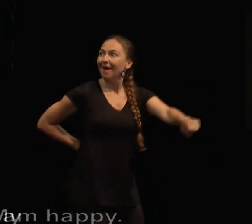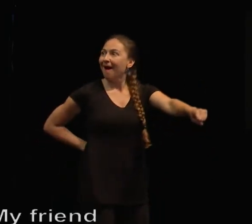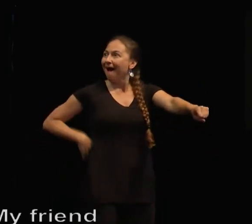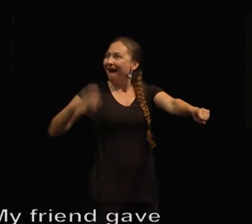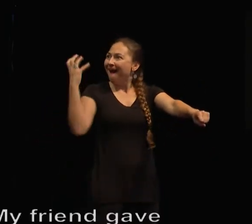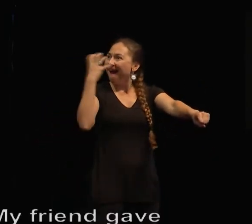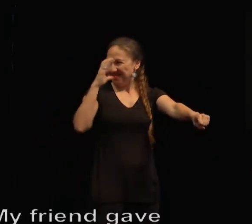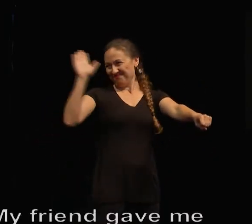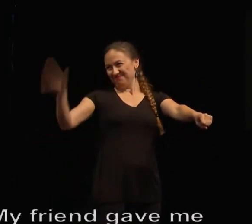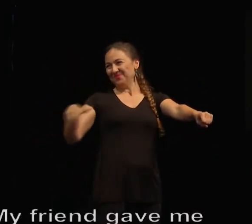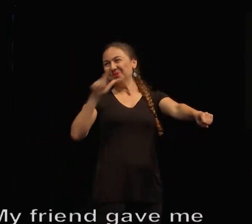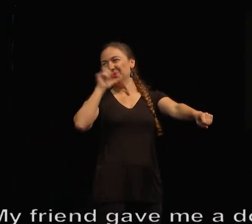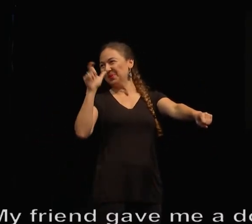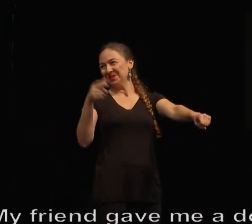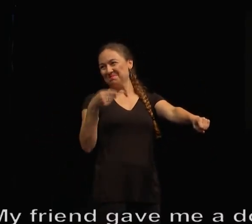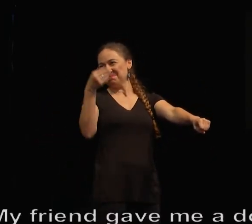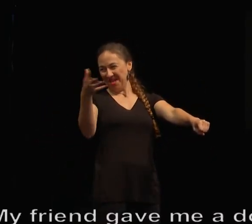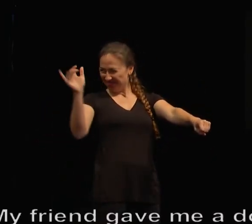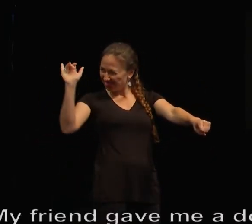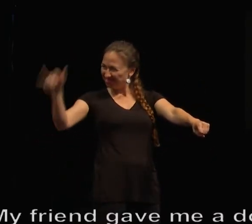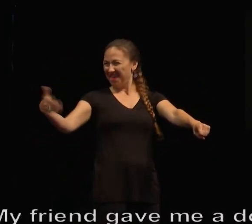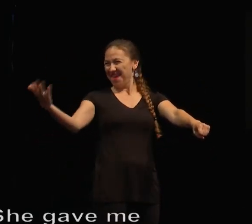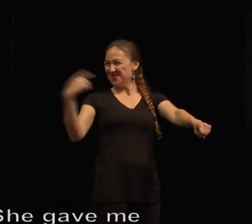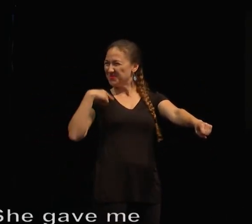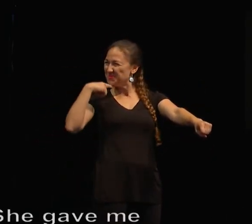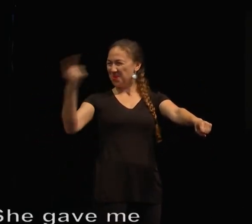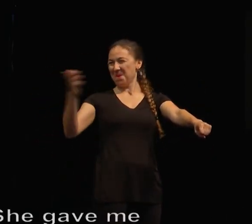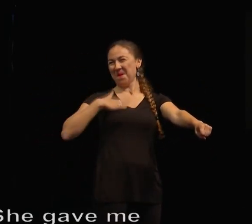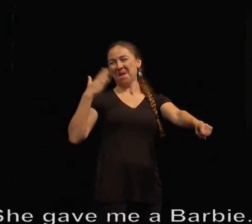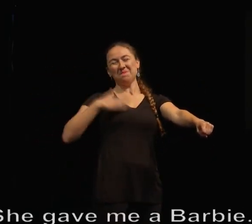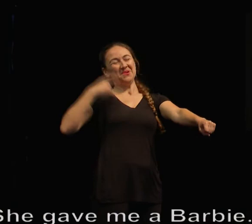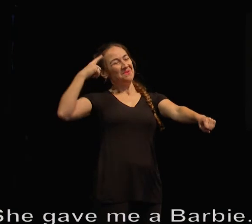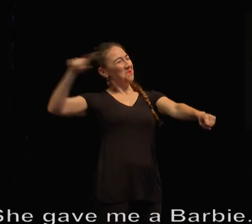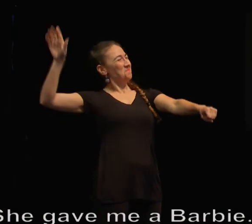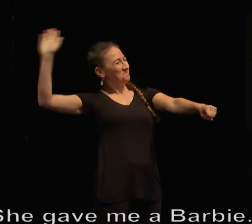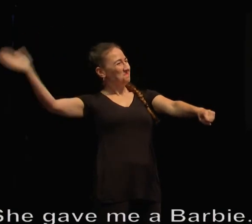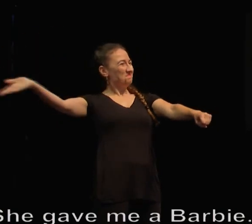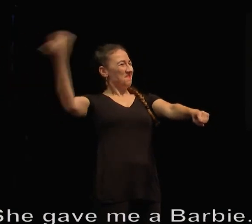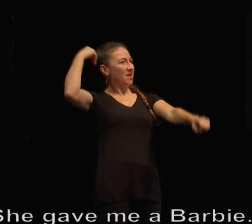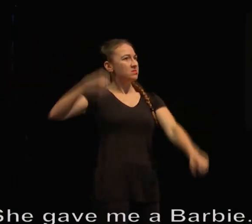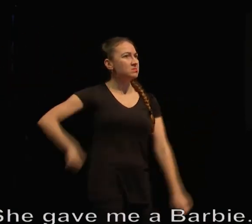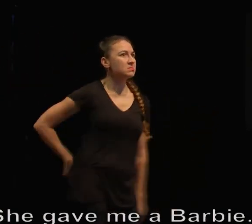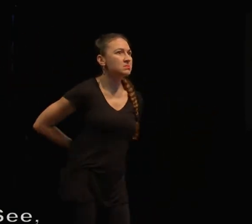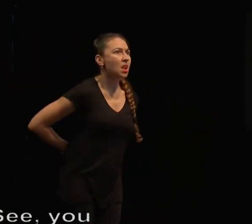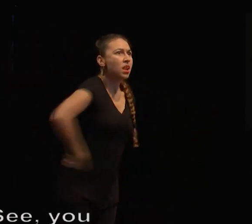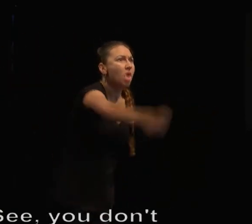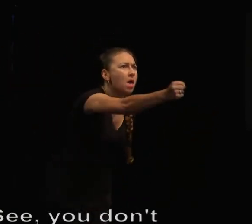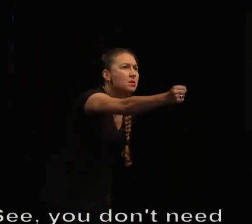She gave me a Barbie. See, you don't need to buy a new one. I'm so happy for